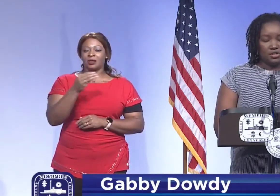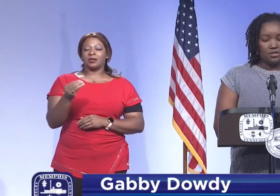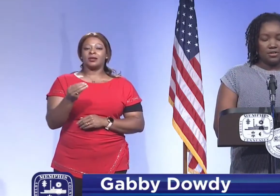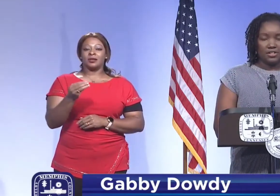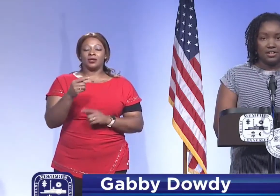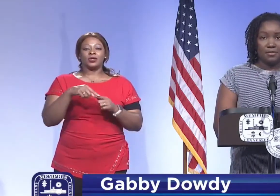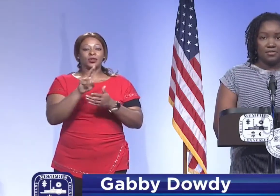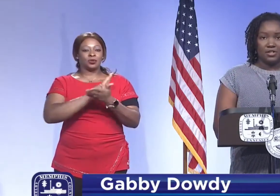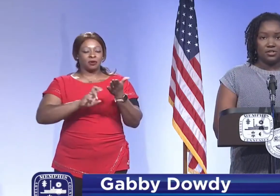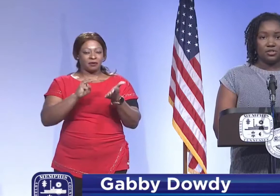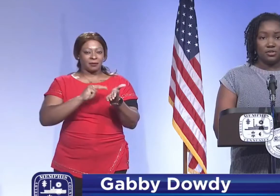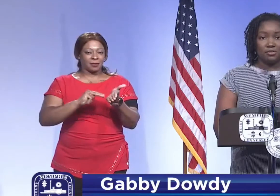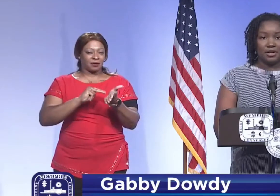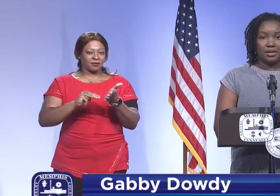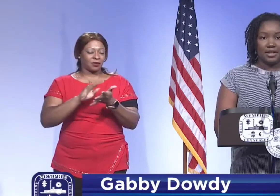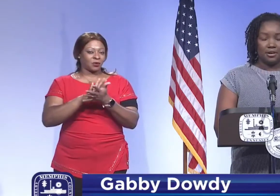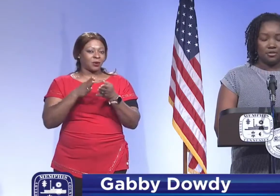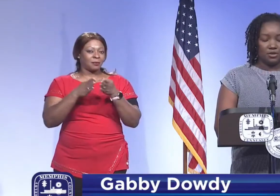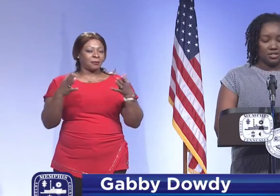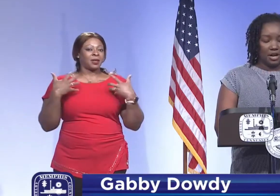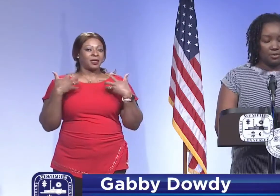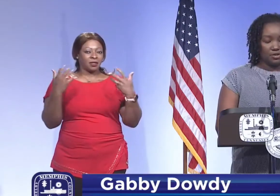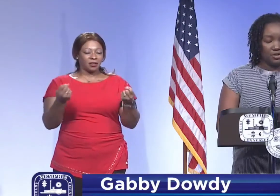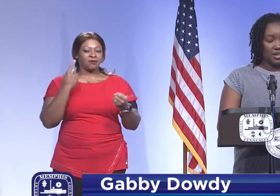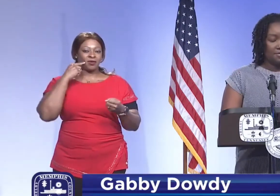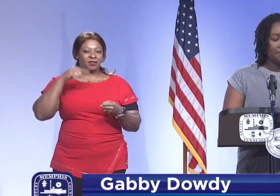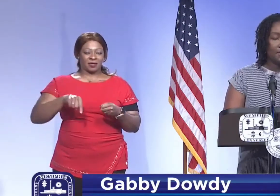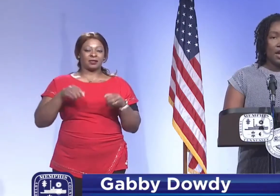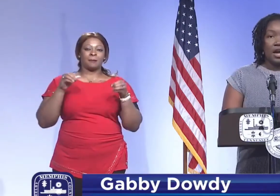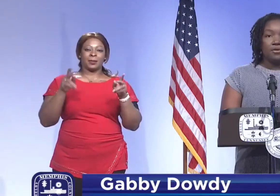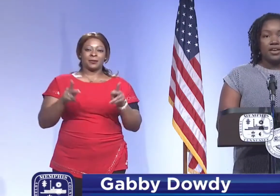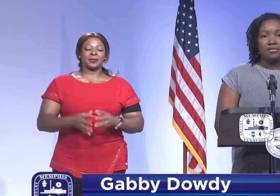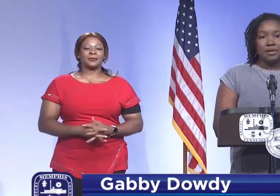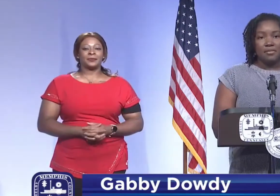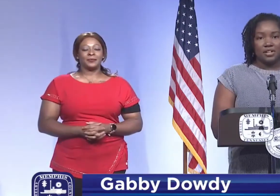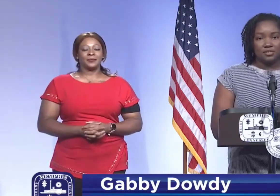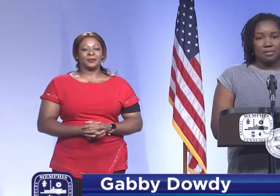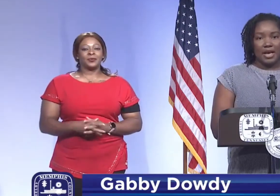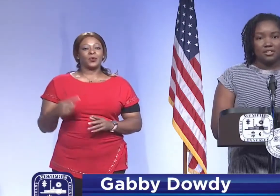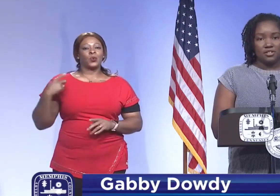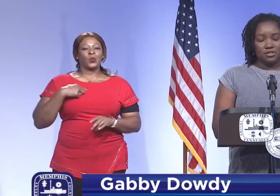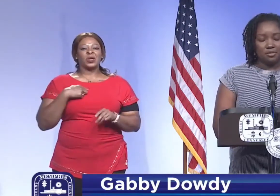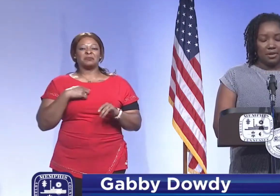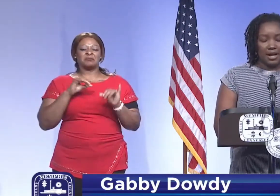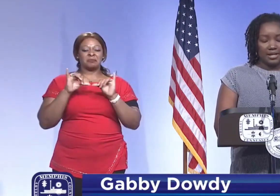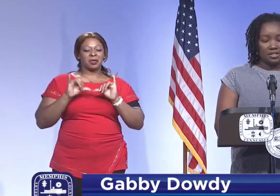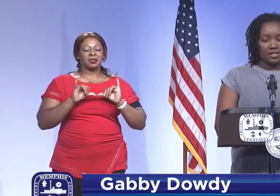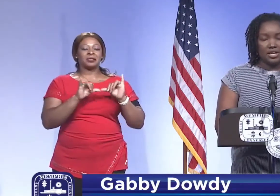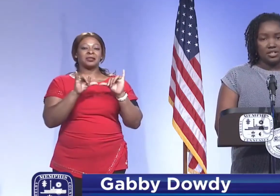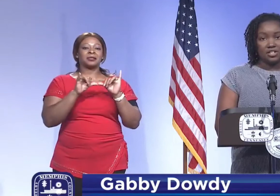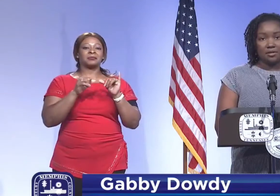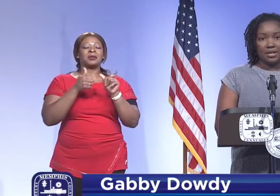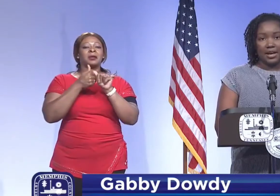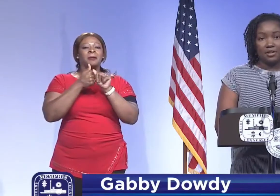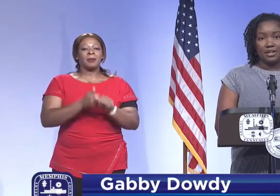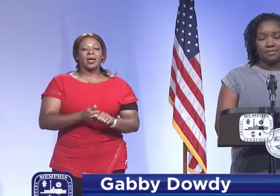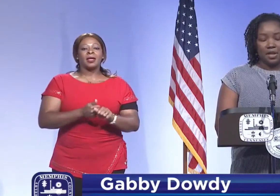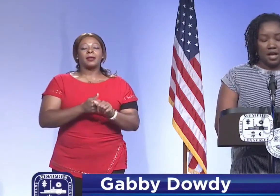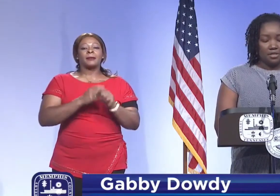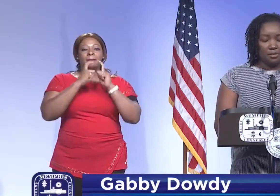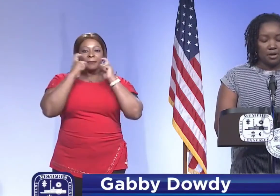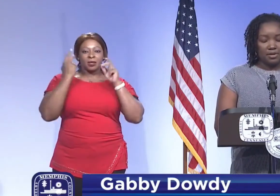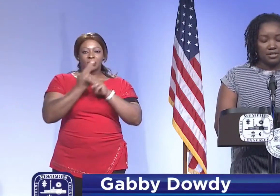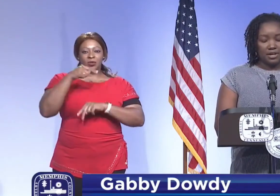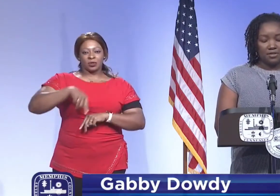to the University of Memphis School of Public Health for this opportunity. We have been measuring mask use compliance in Shelby County.